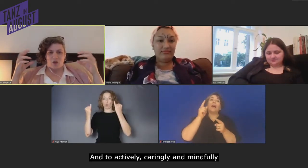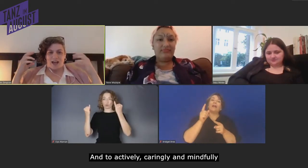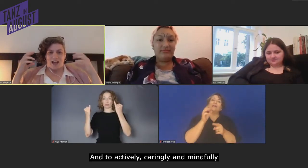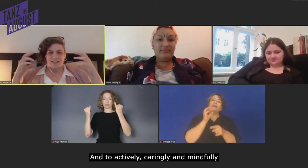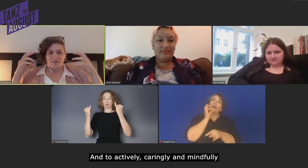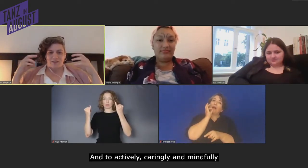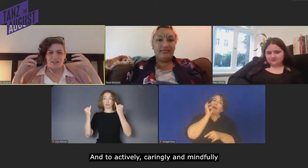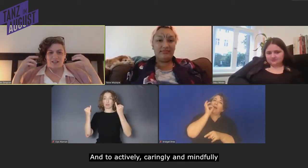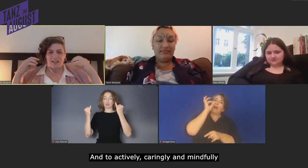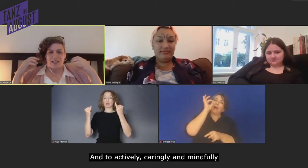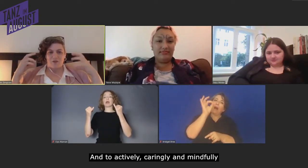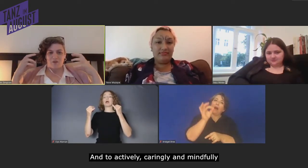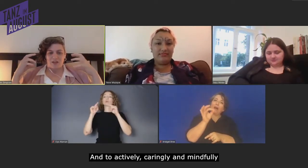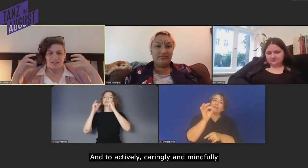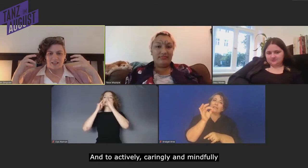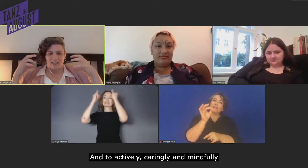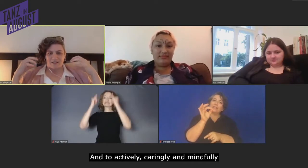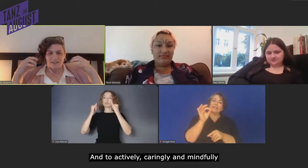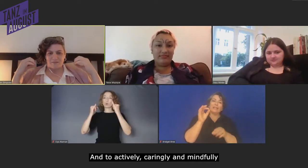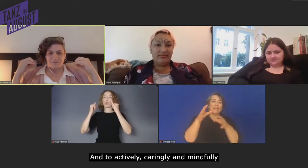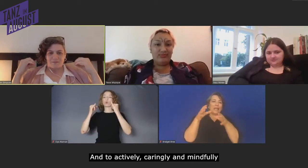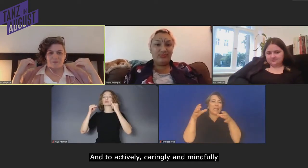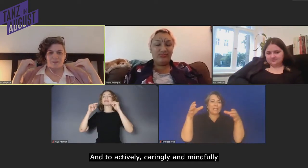to actively, caringly,